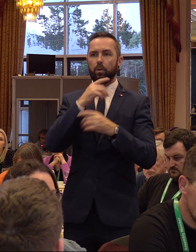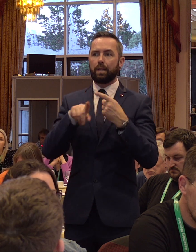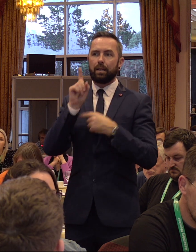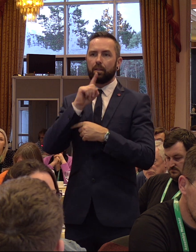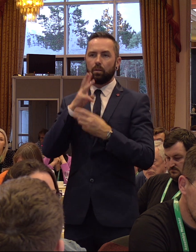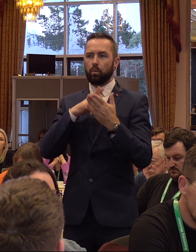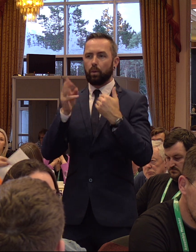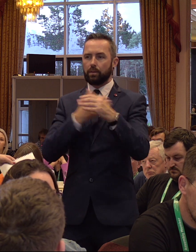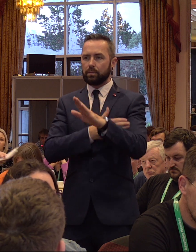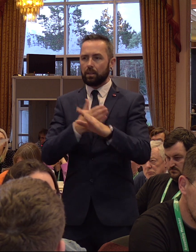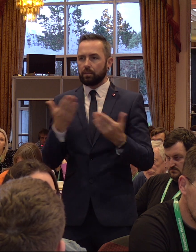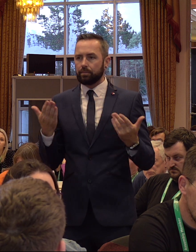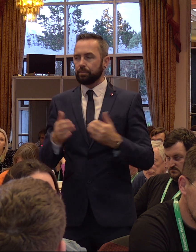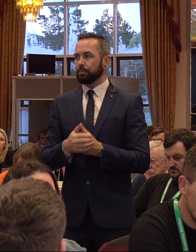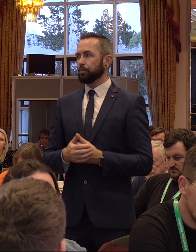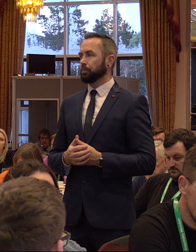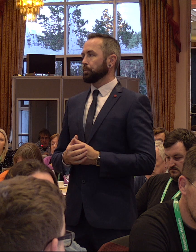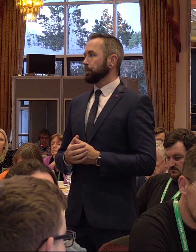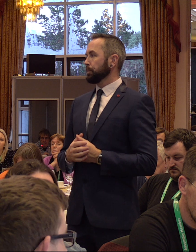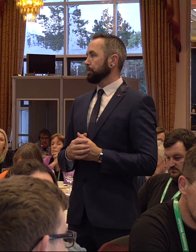that come into play?